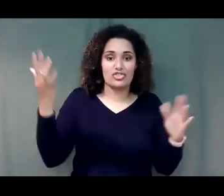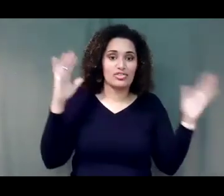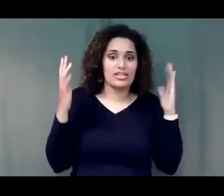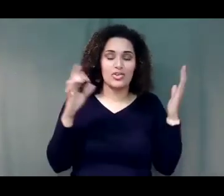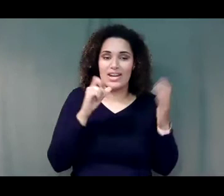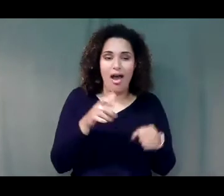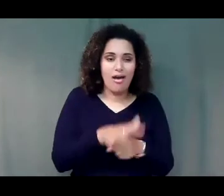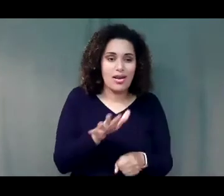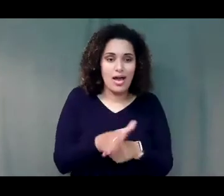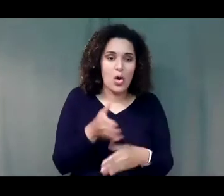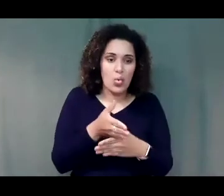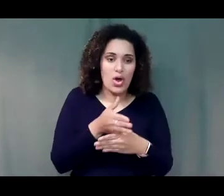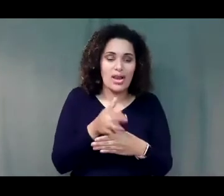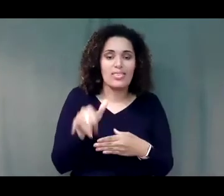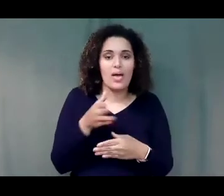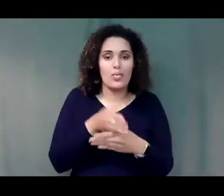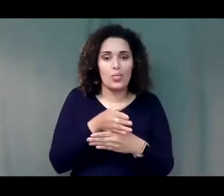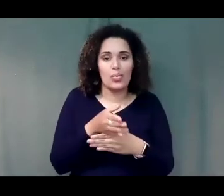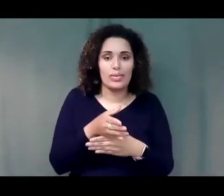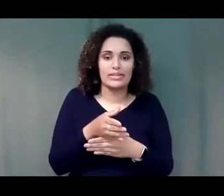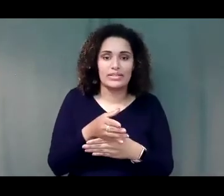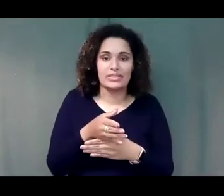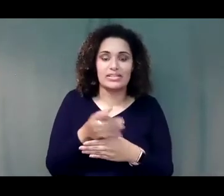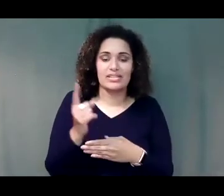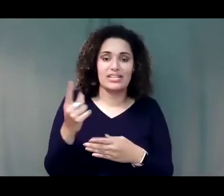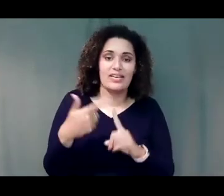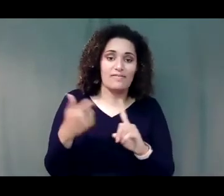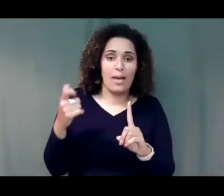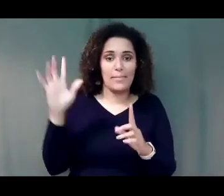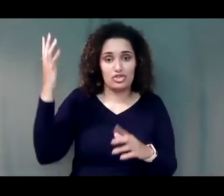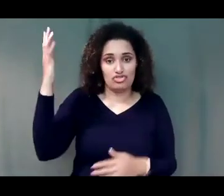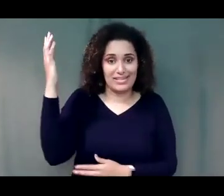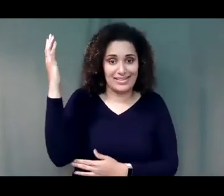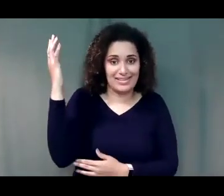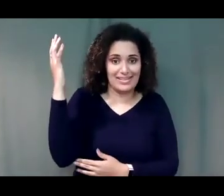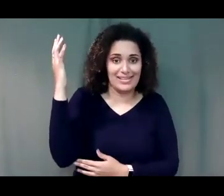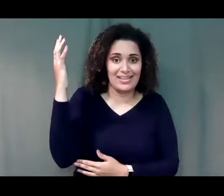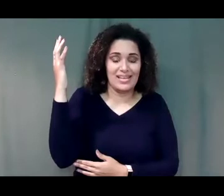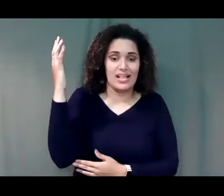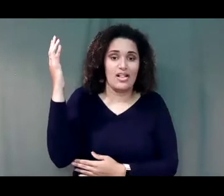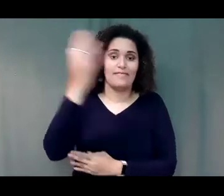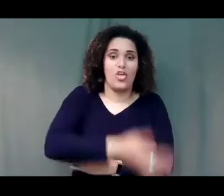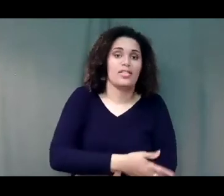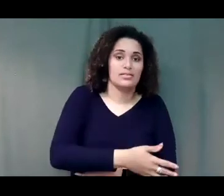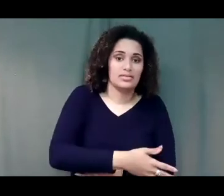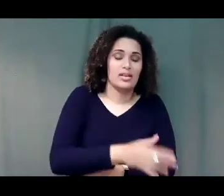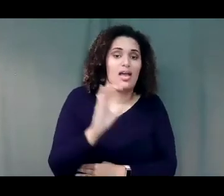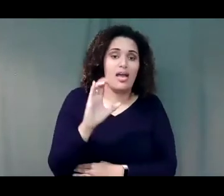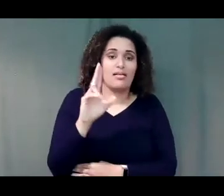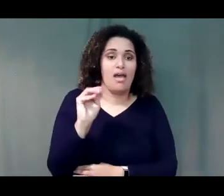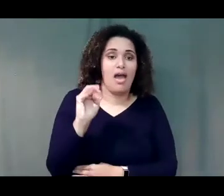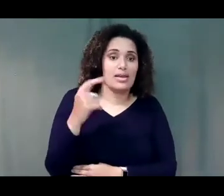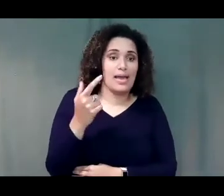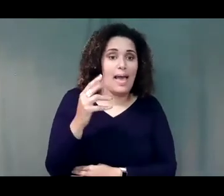wood. So the wood on that ceiling is actually from a tree that had fallen down in Cunningham Falls State Park,